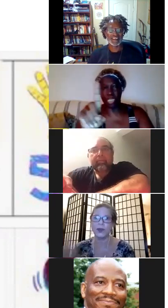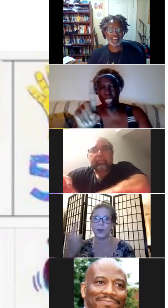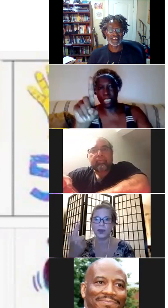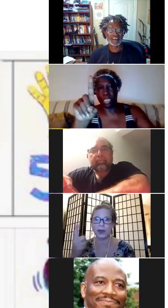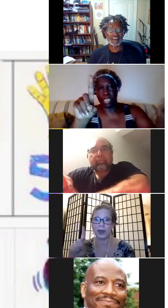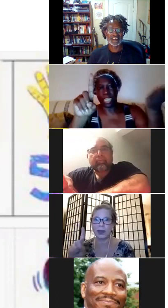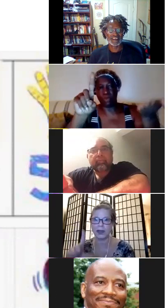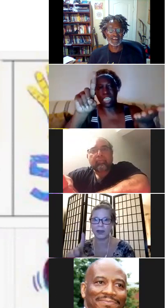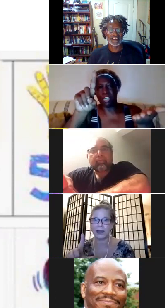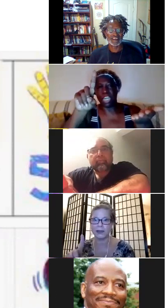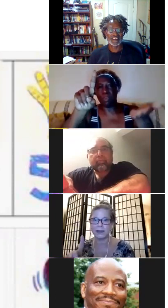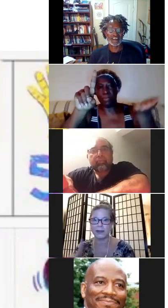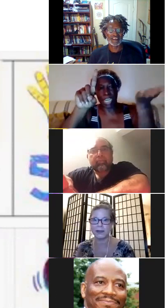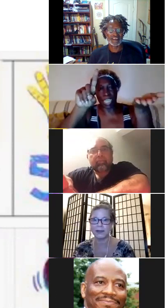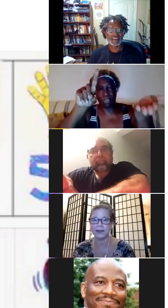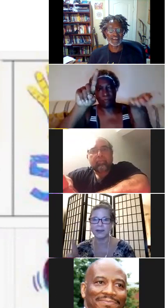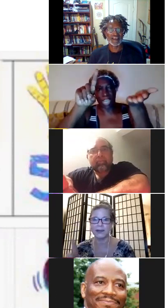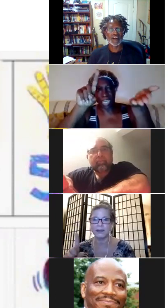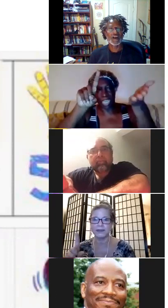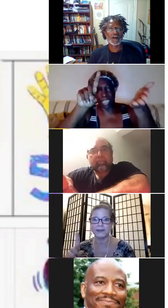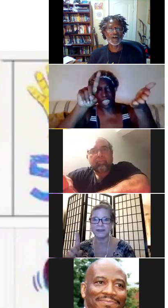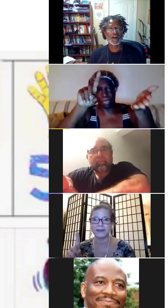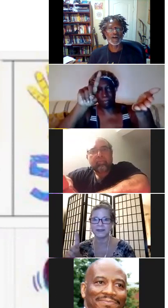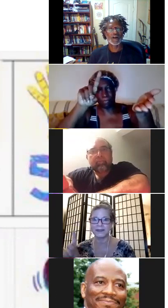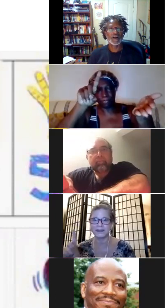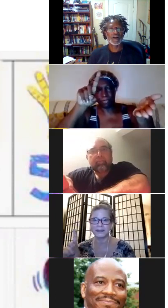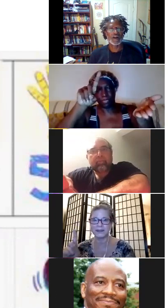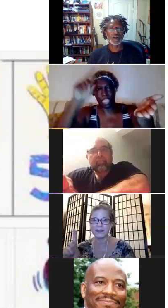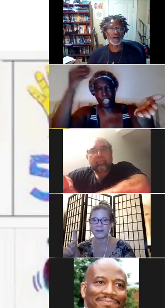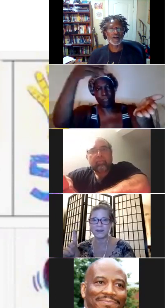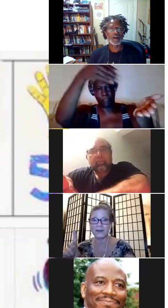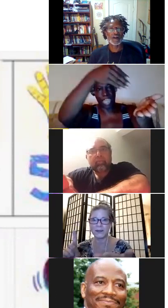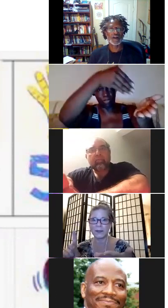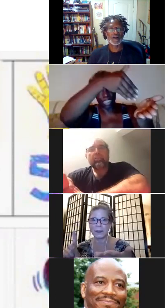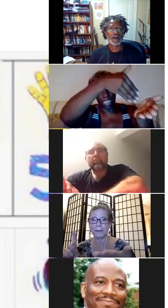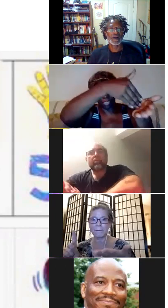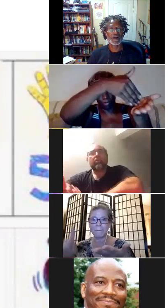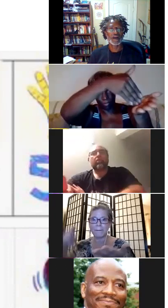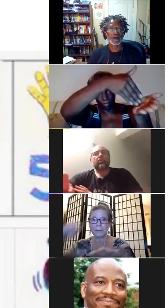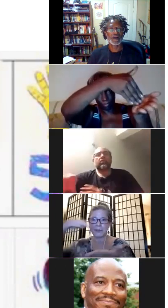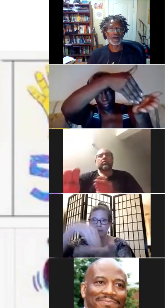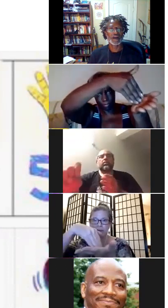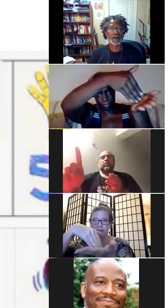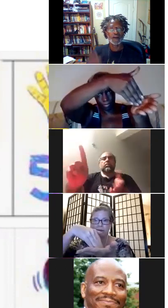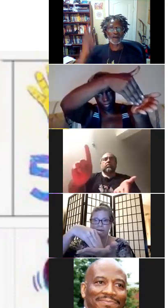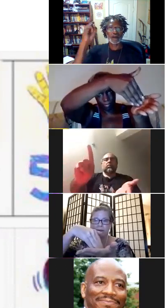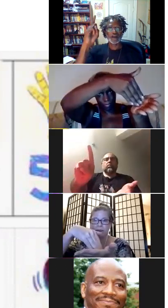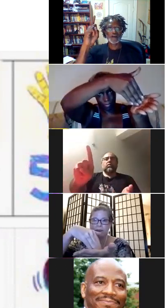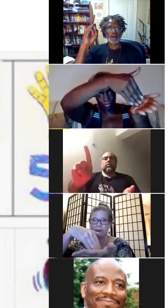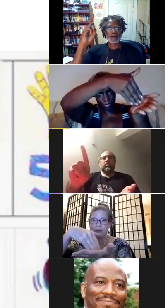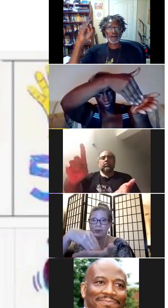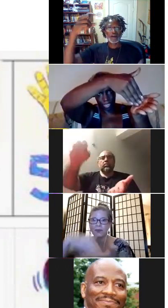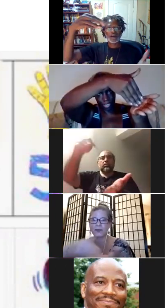1. Now we need our helper hand, flat handshake, 1,000.